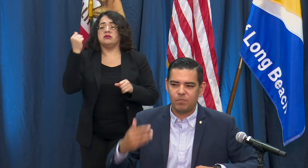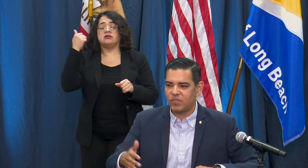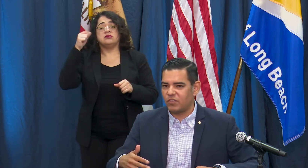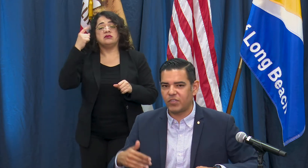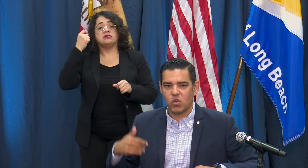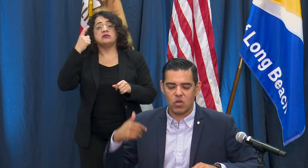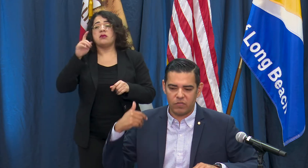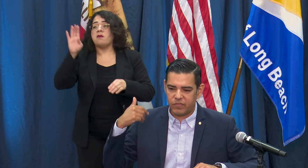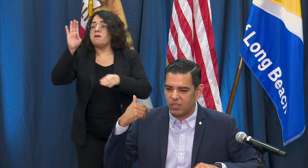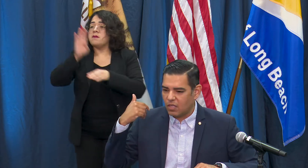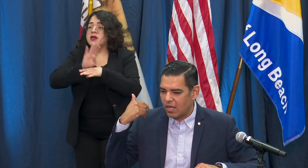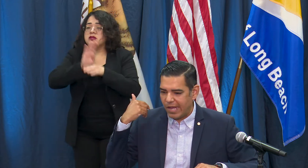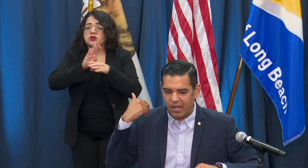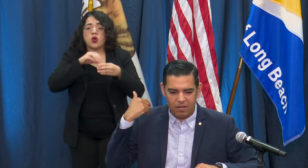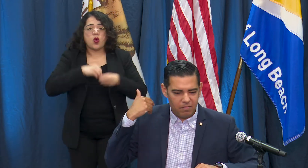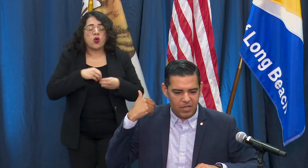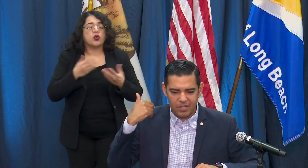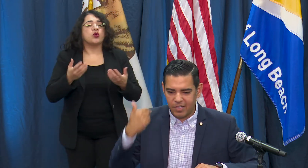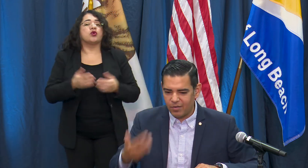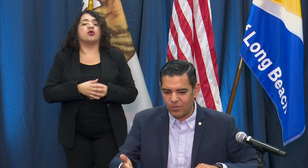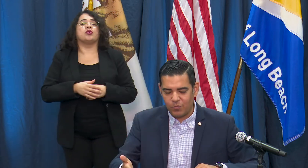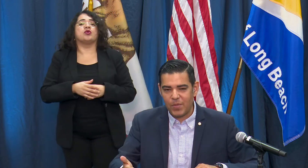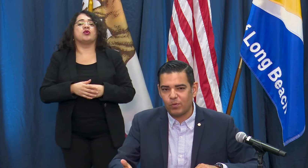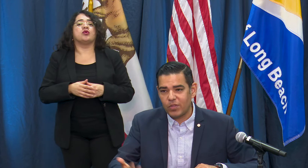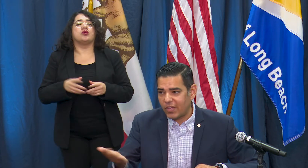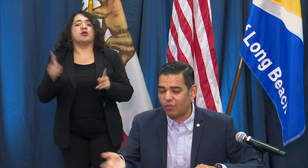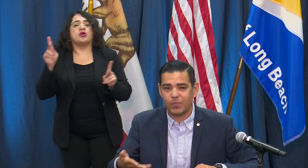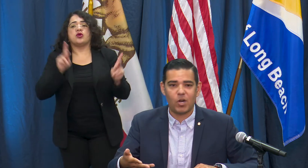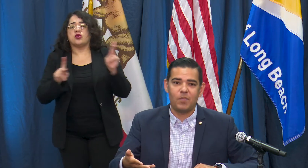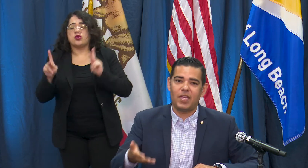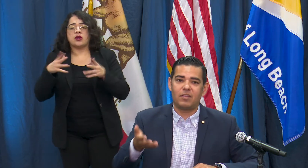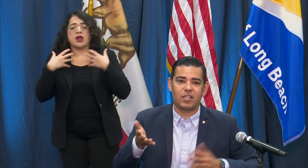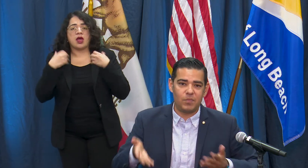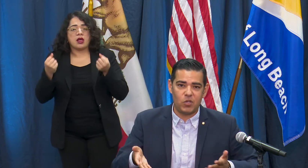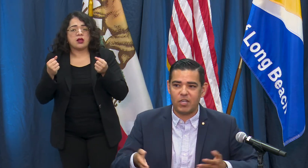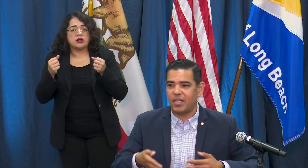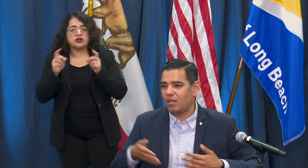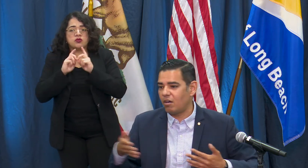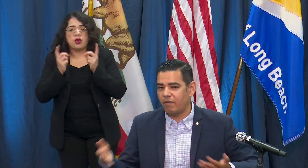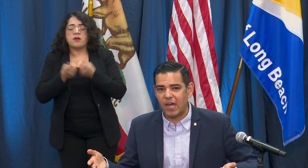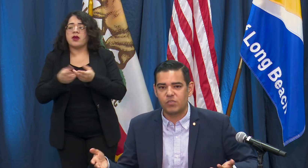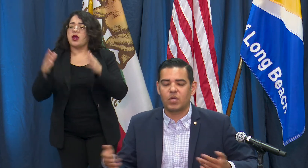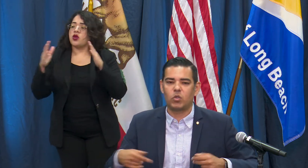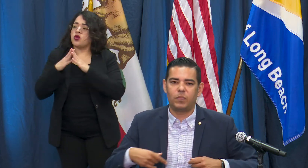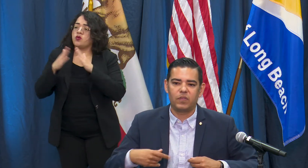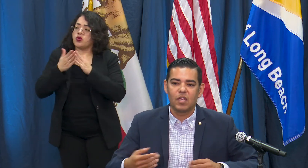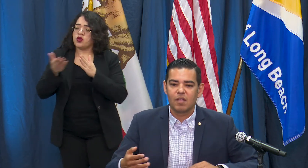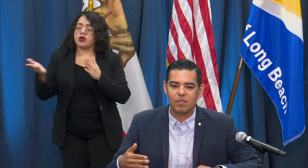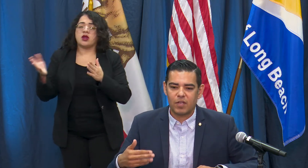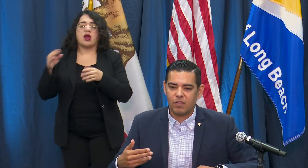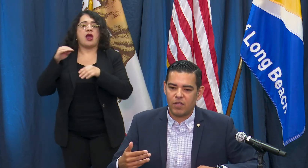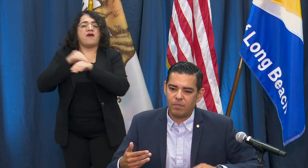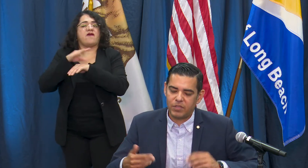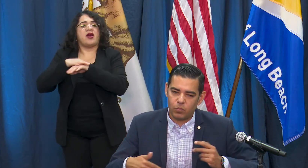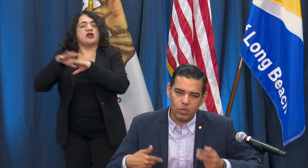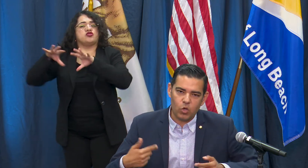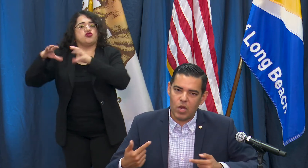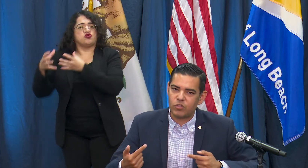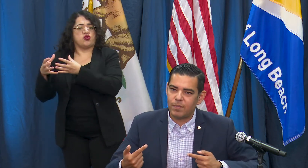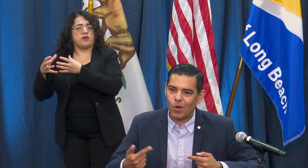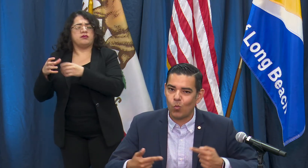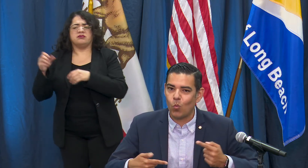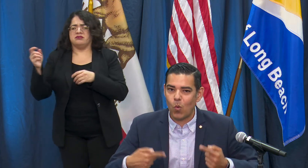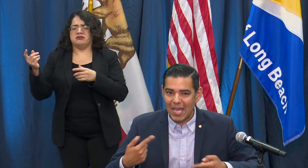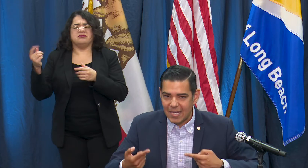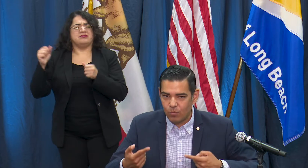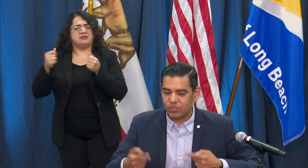conversation, business owners, people within the health department, the community, our advisory groups. But the real